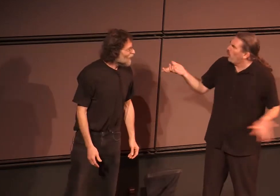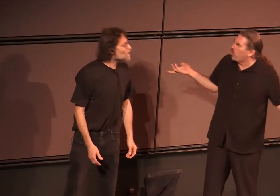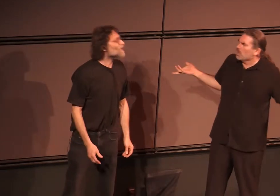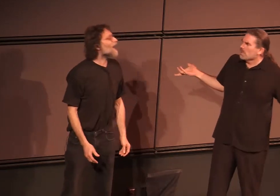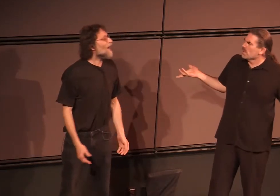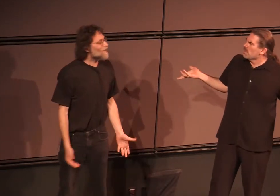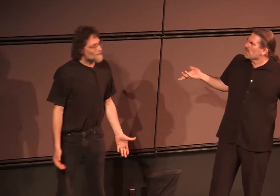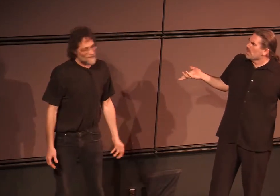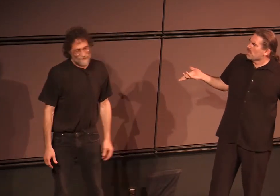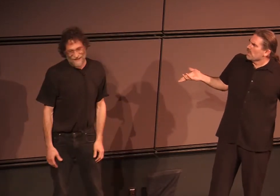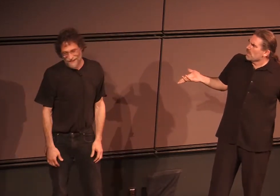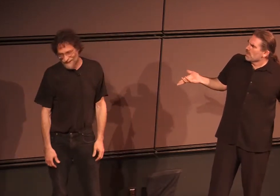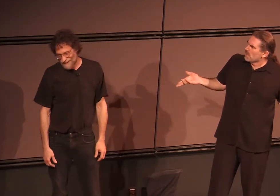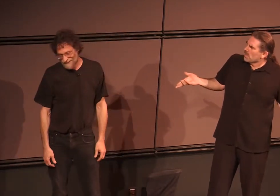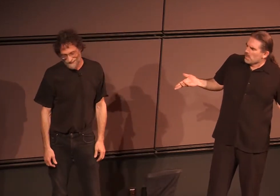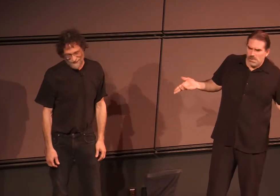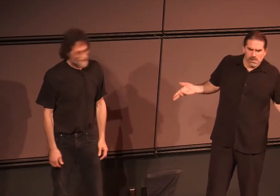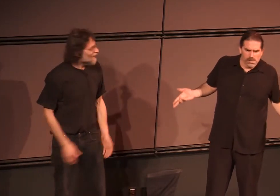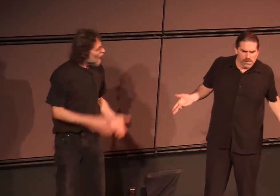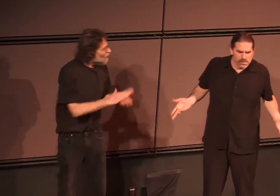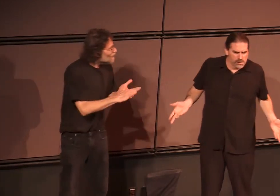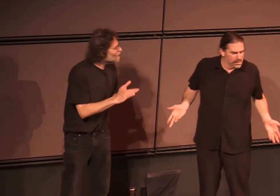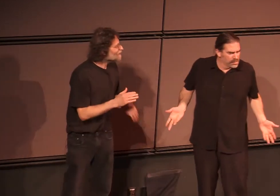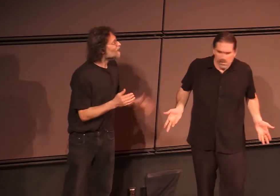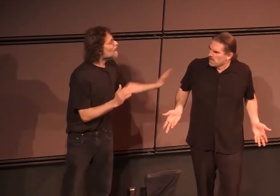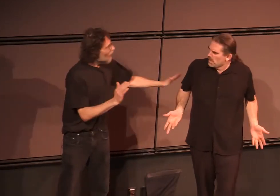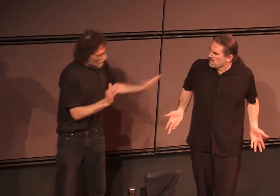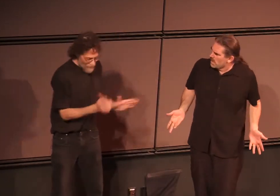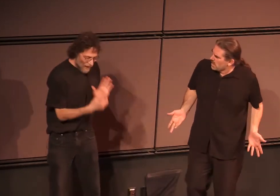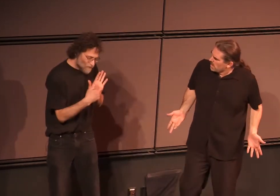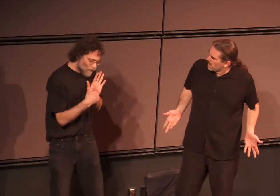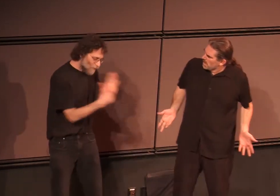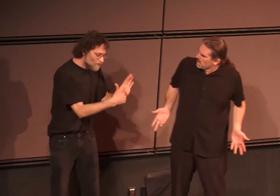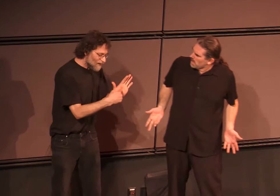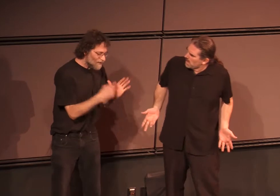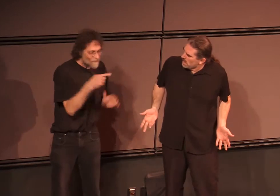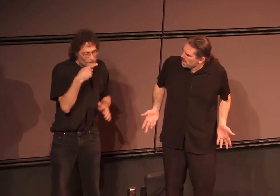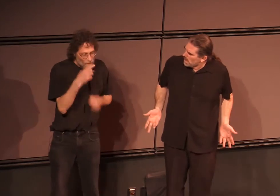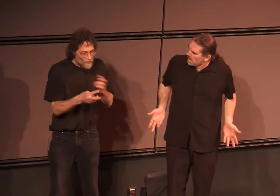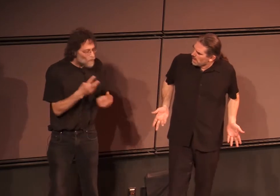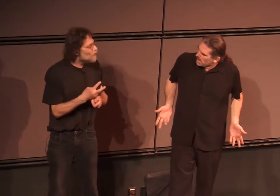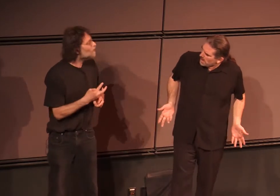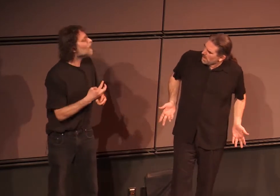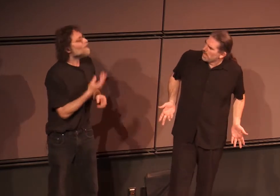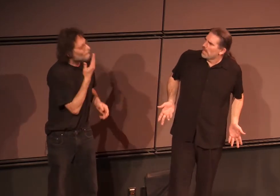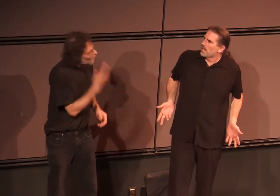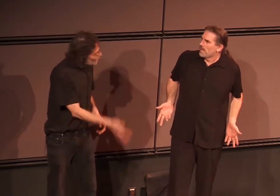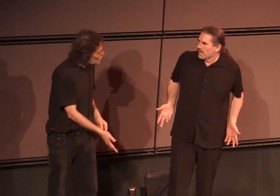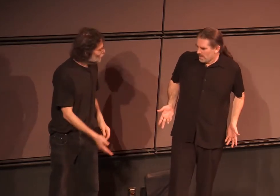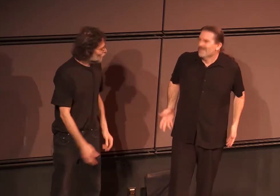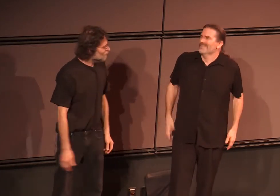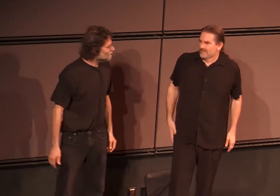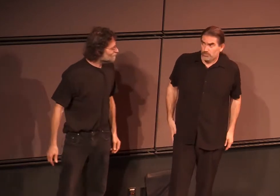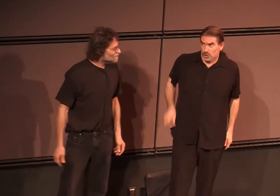You're helping me. How nice. As a representative of the hearing world, thank you.